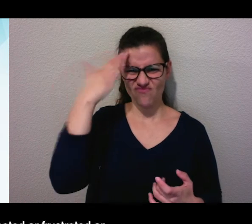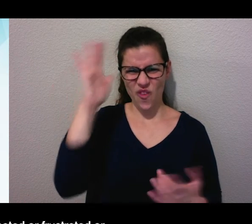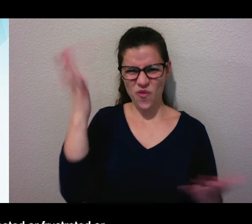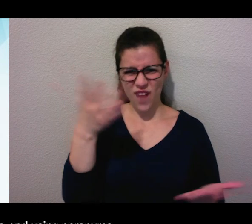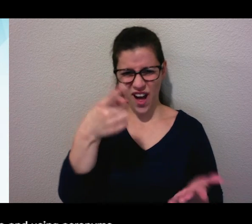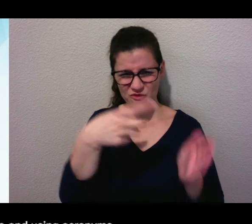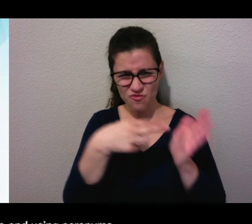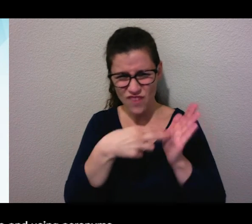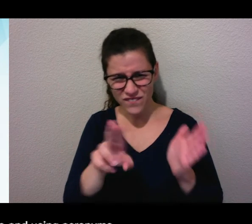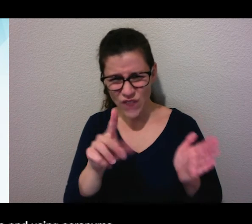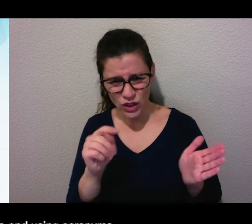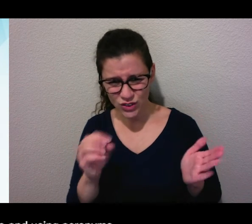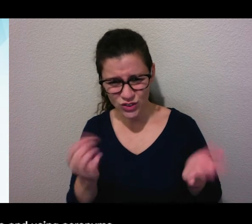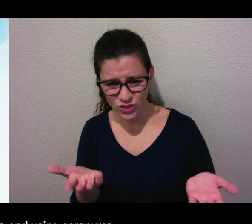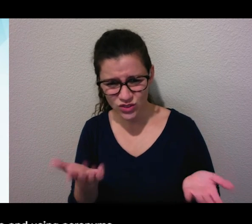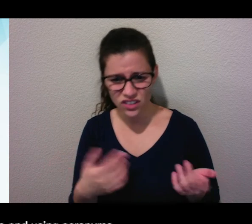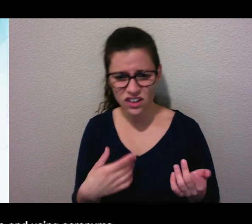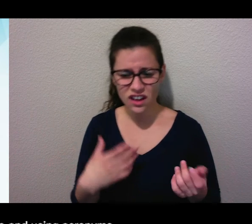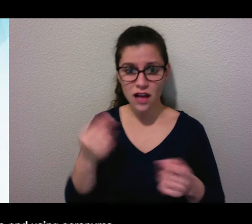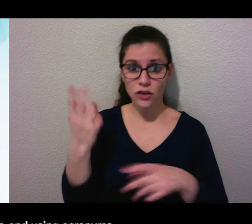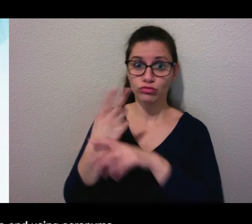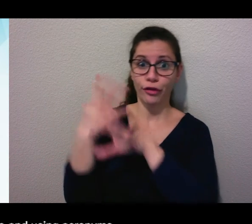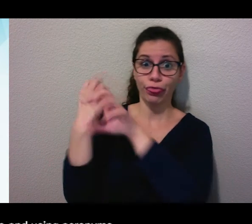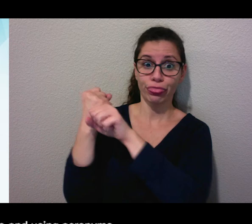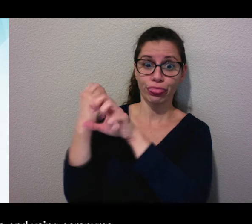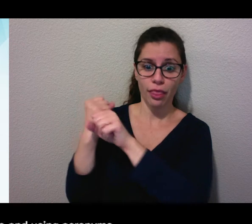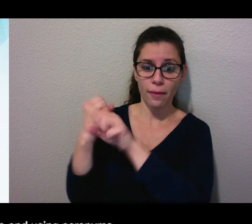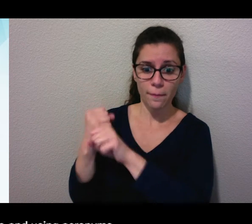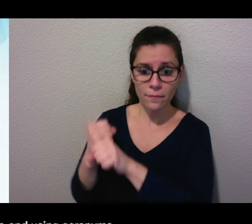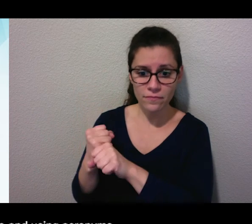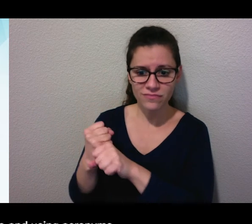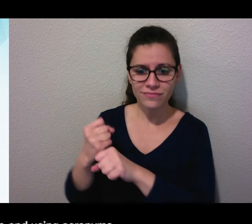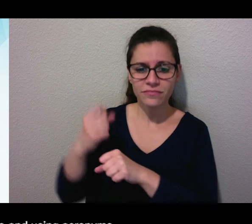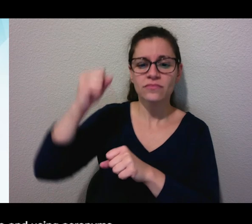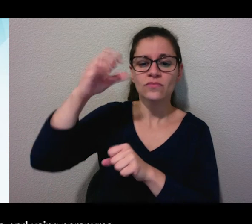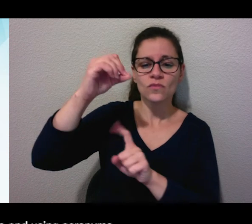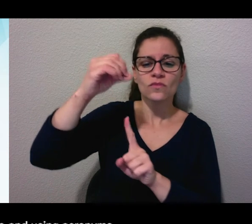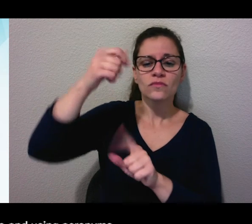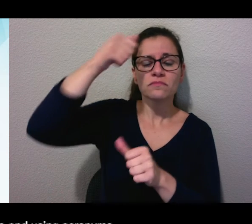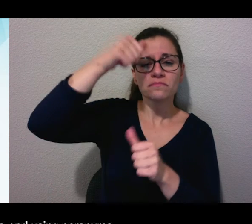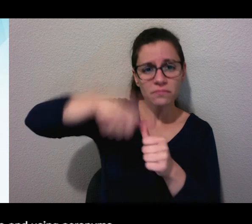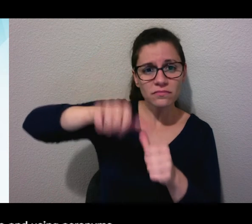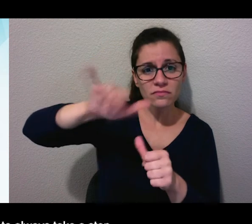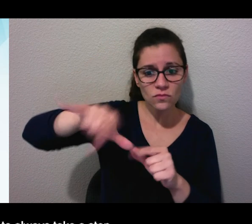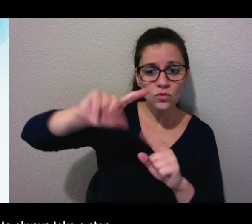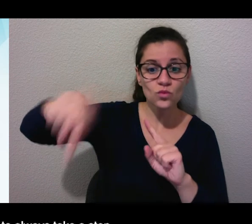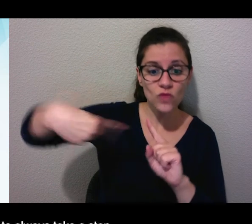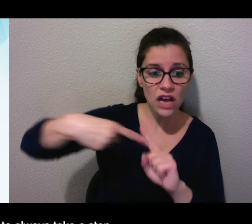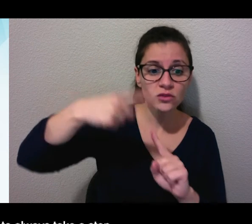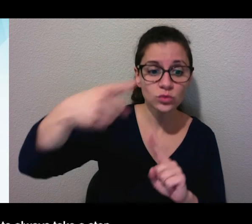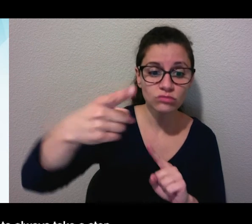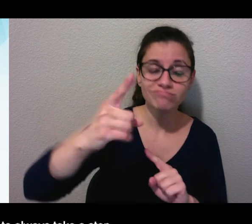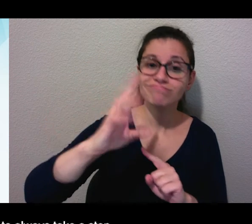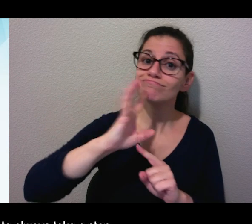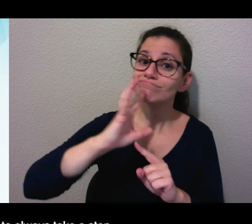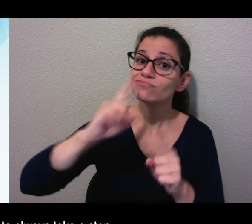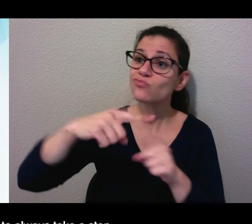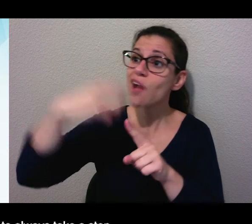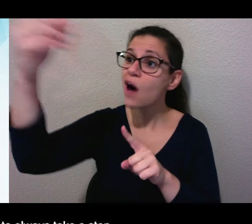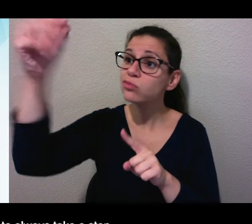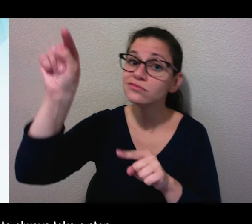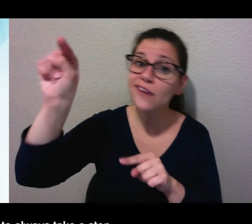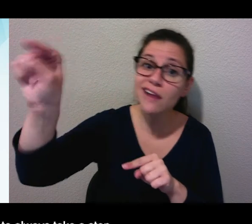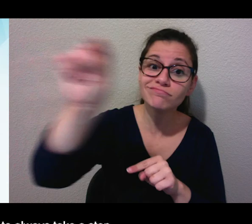confused because they don't know what you're referring to when using acronyms. So remember that when you're talking to